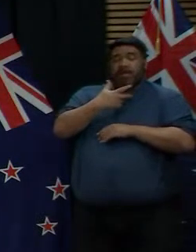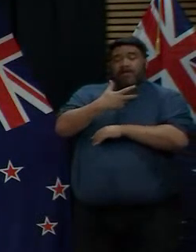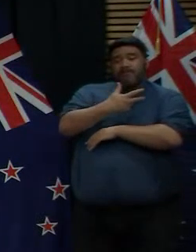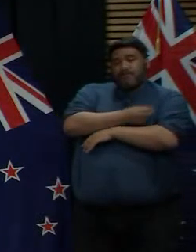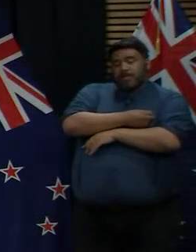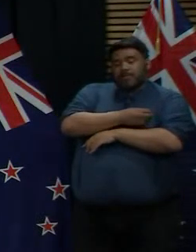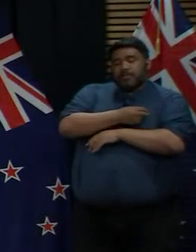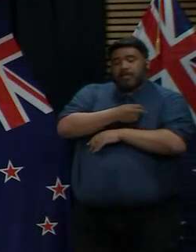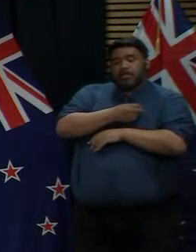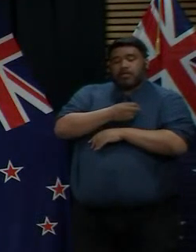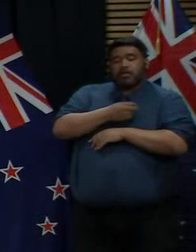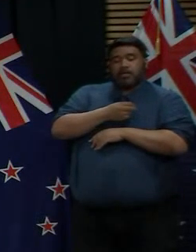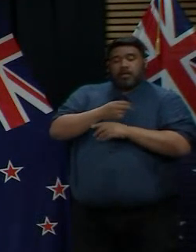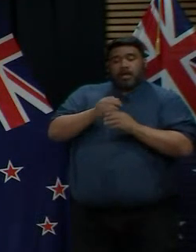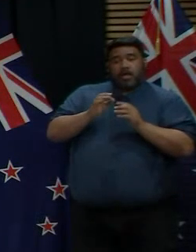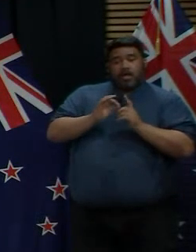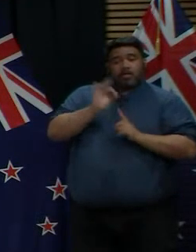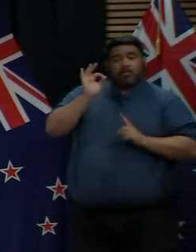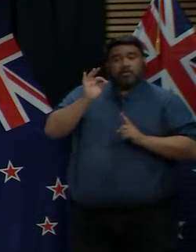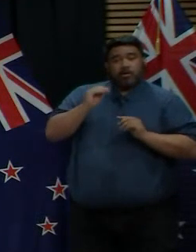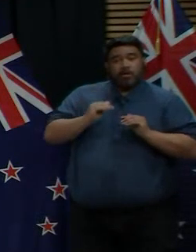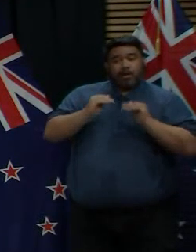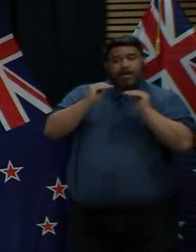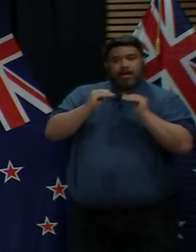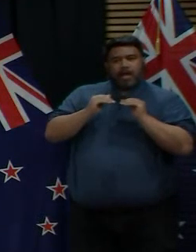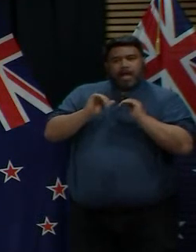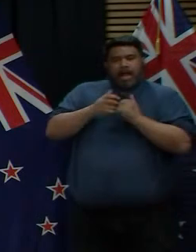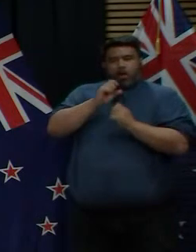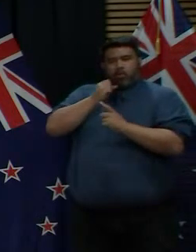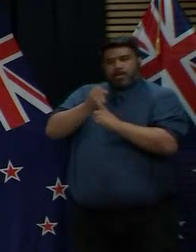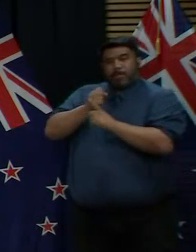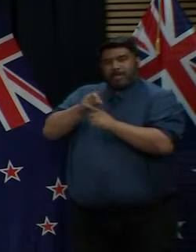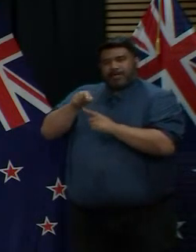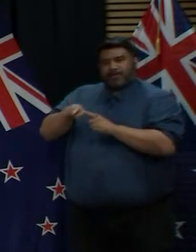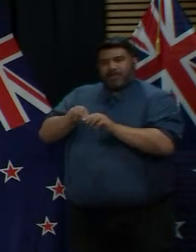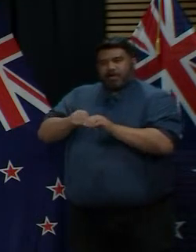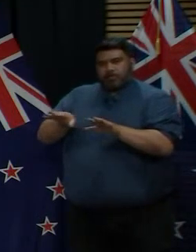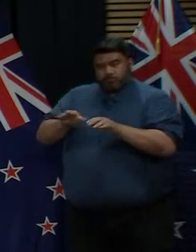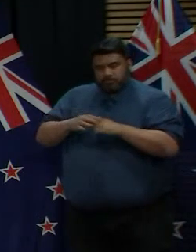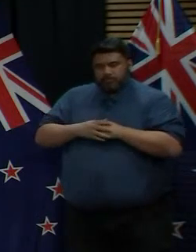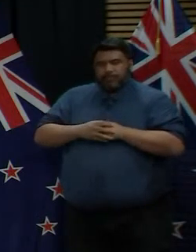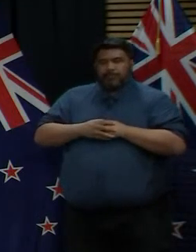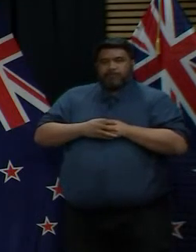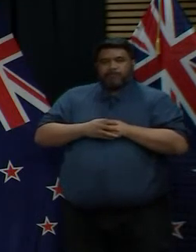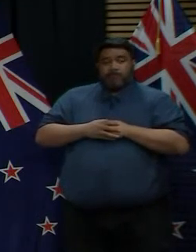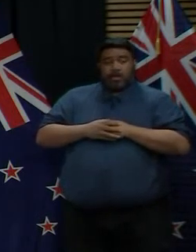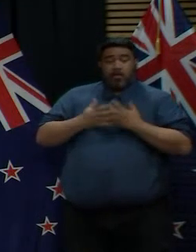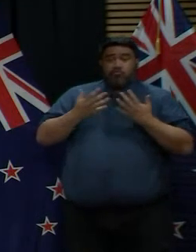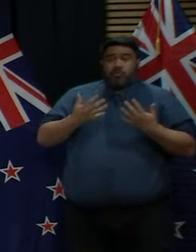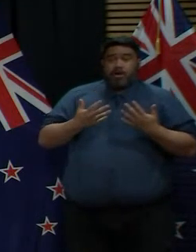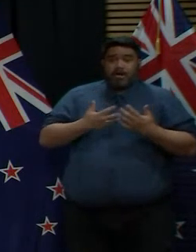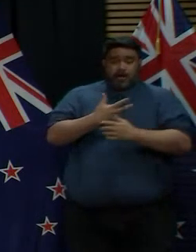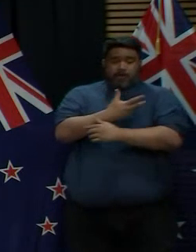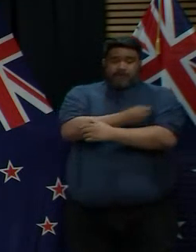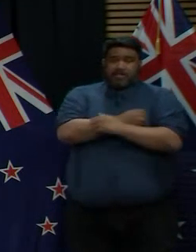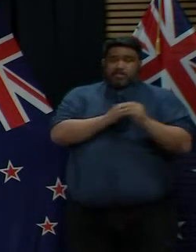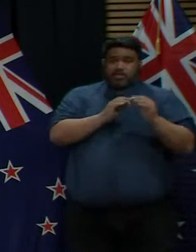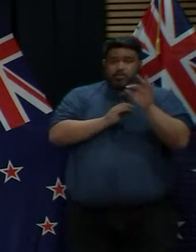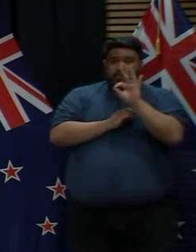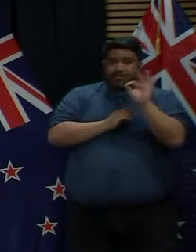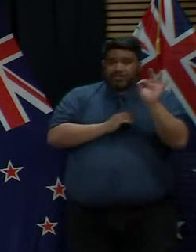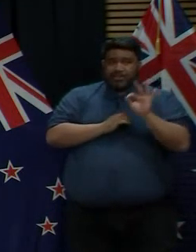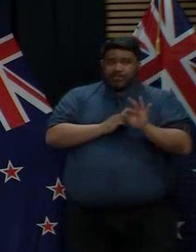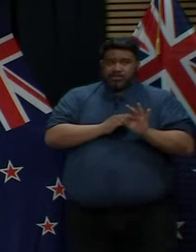vaccine uptake, and we could see. The vaccination rate that we already have at the moment is making a difference in